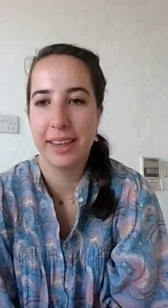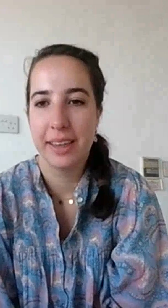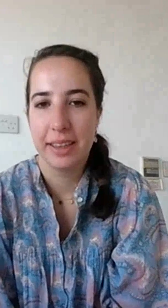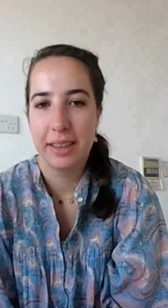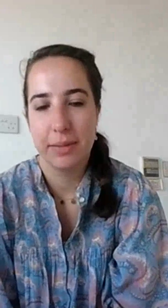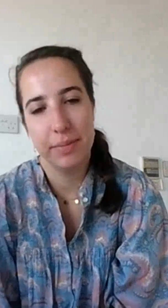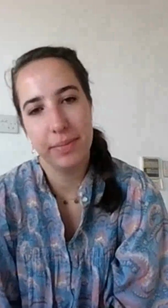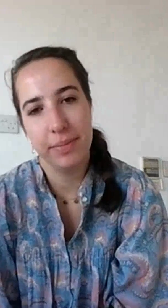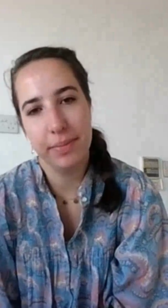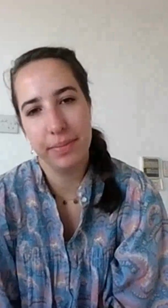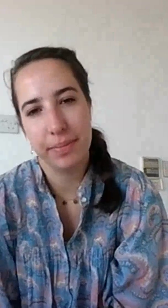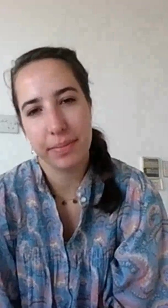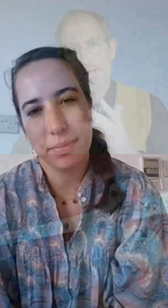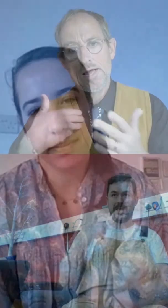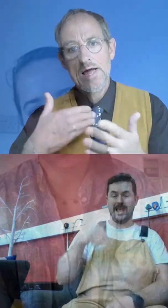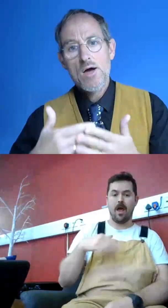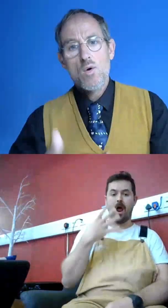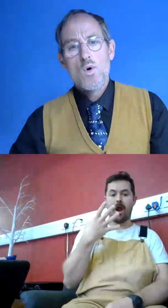Merlin?